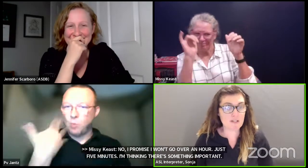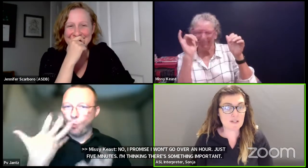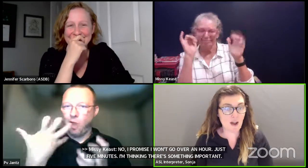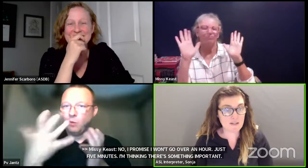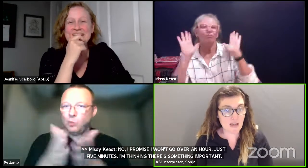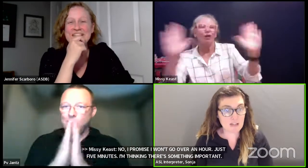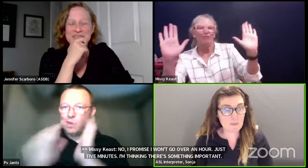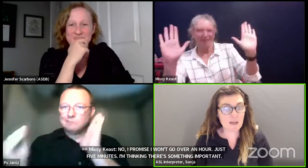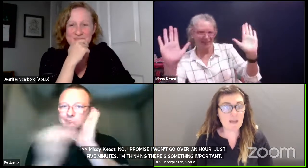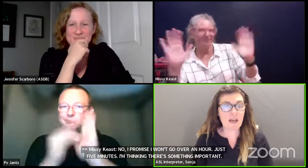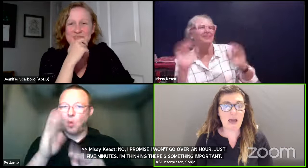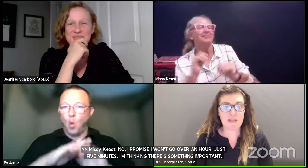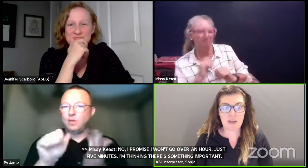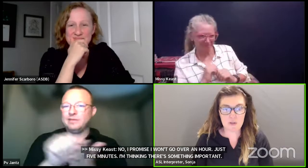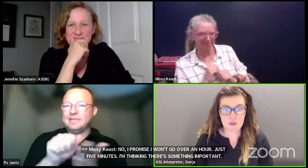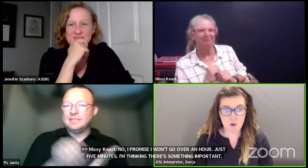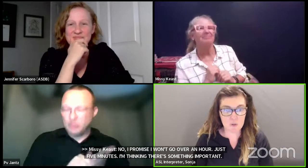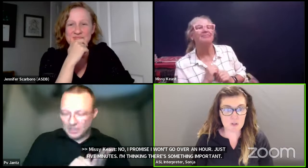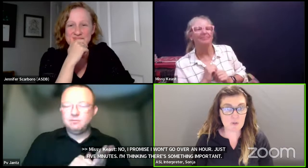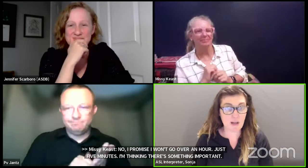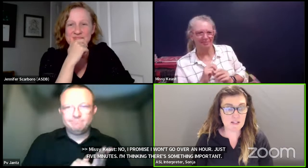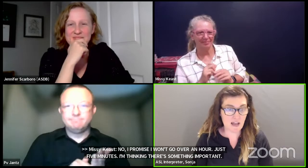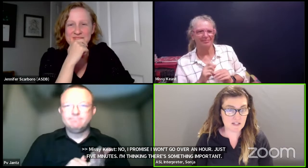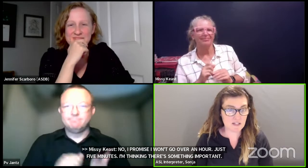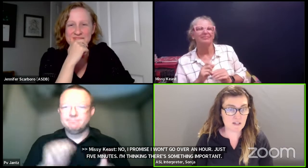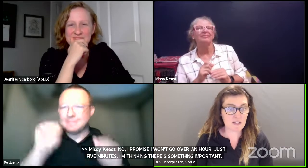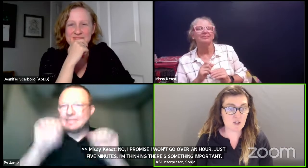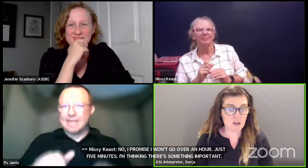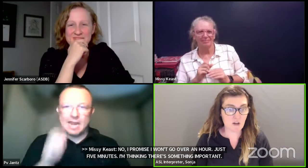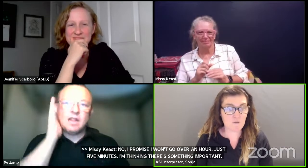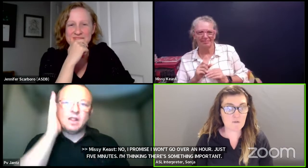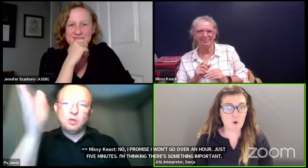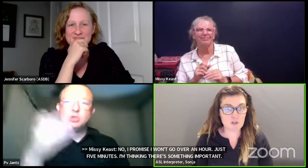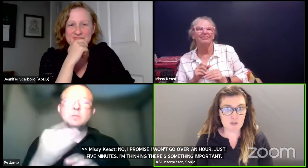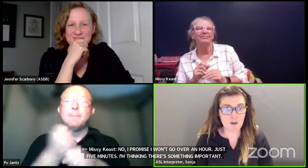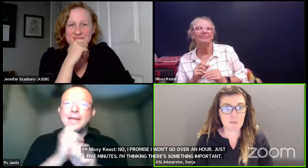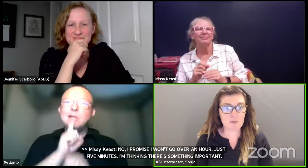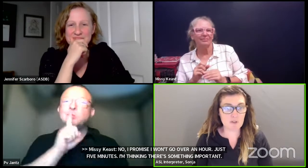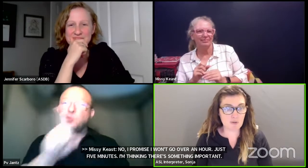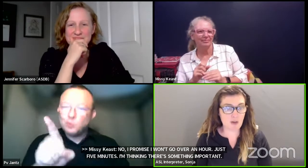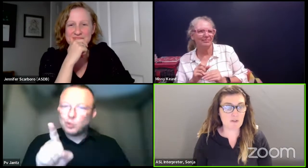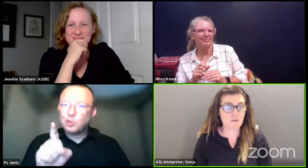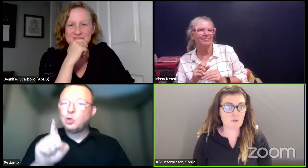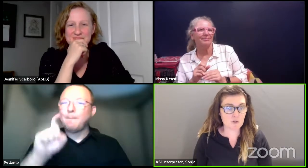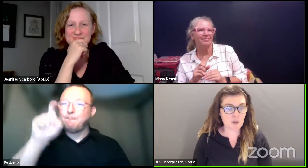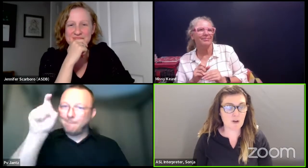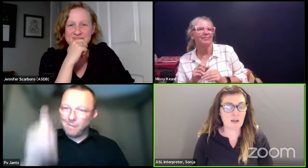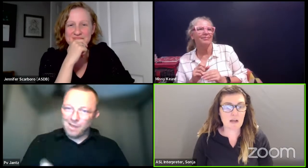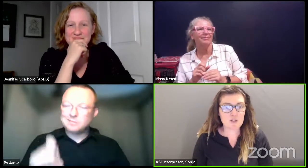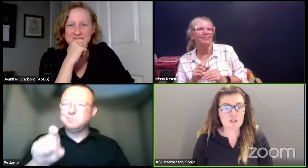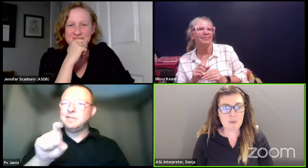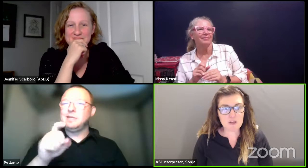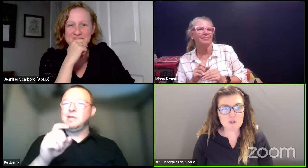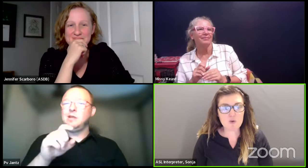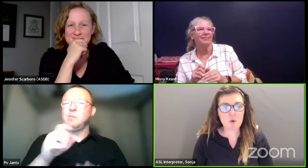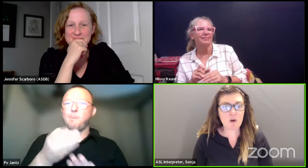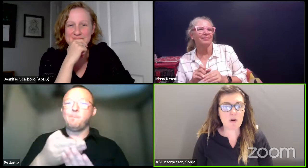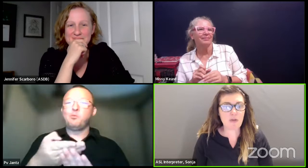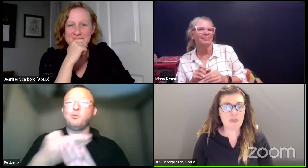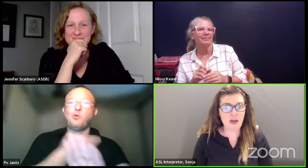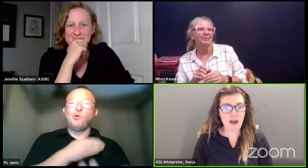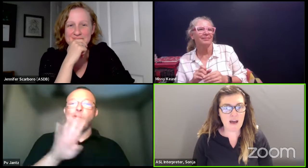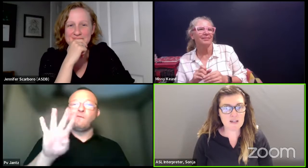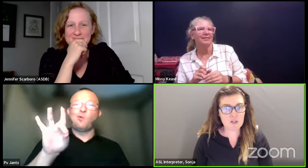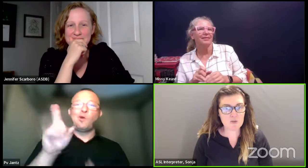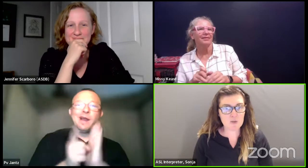can always contact me and let me know what you'd like to add to the agenda. Of course, you're able to do that in the future. Just make